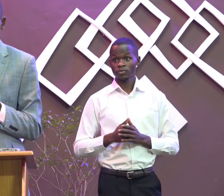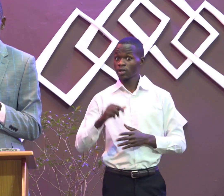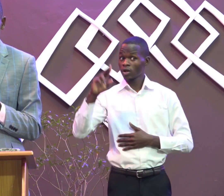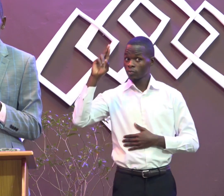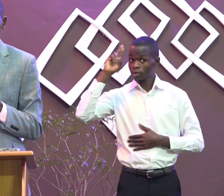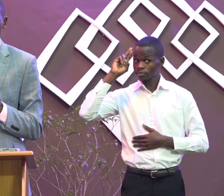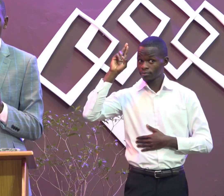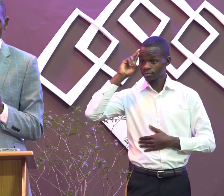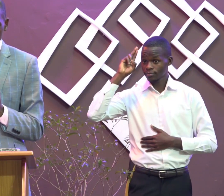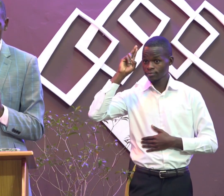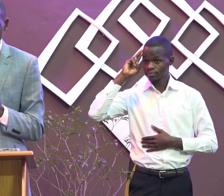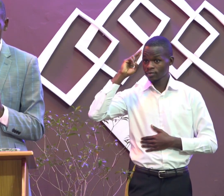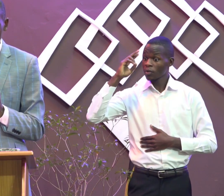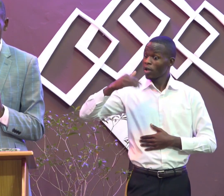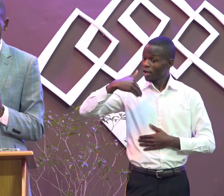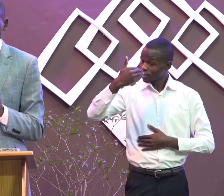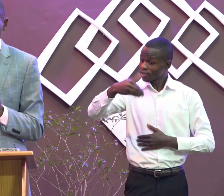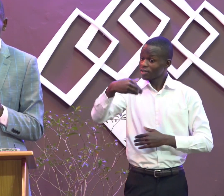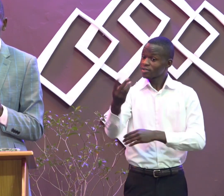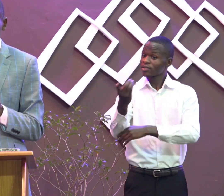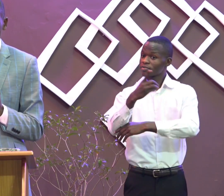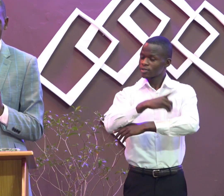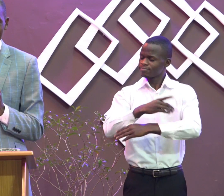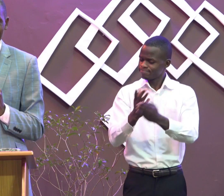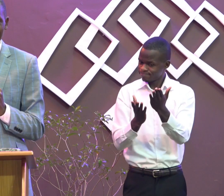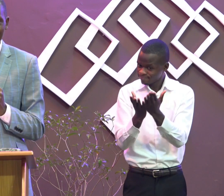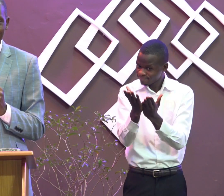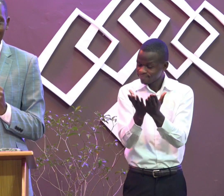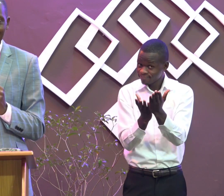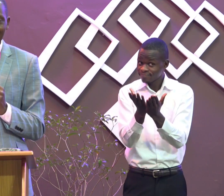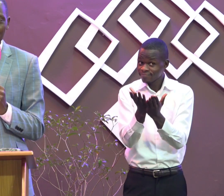Jukira. Remember? Buli unaku tuteko kuba ne service. Every day we are